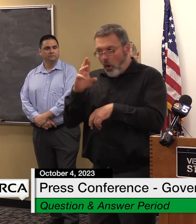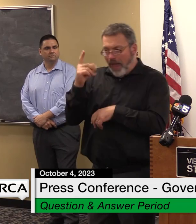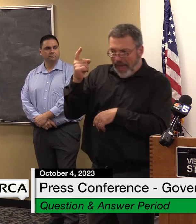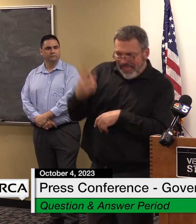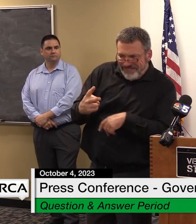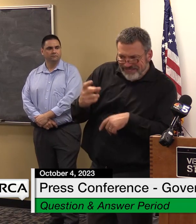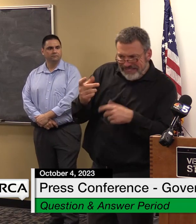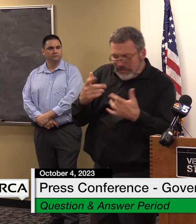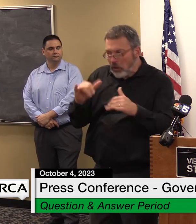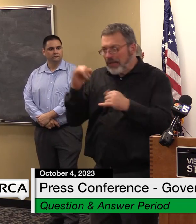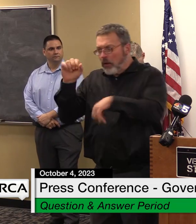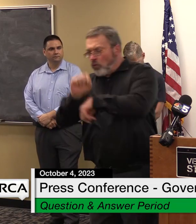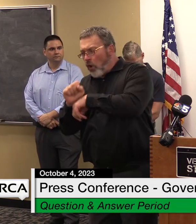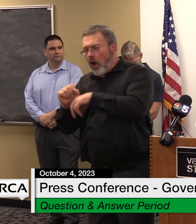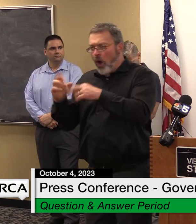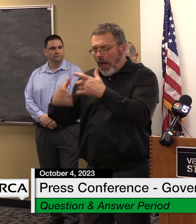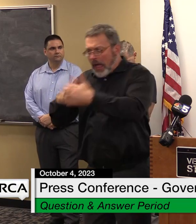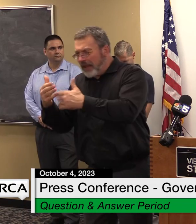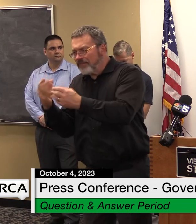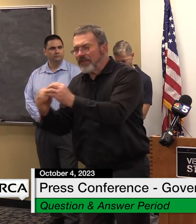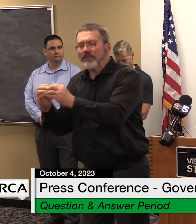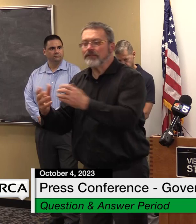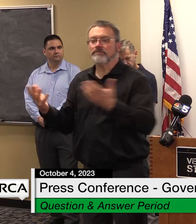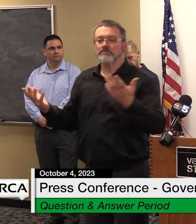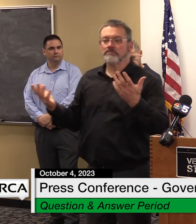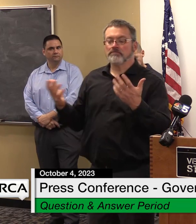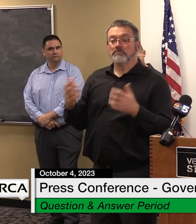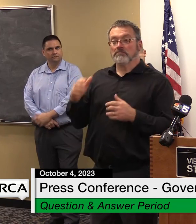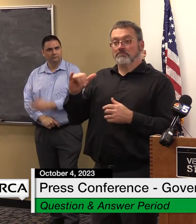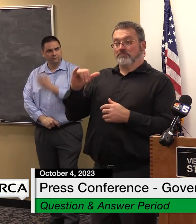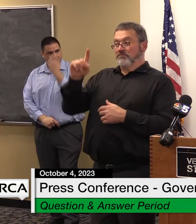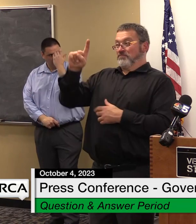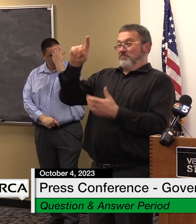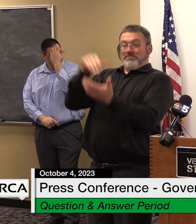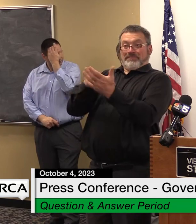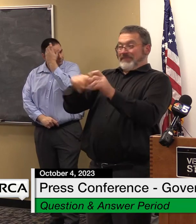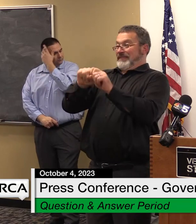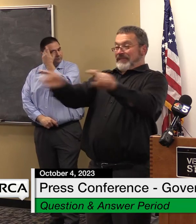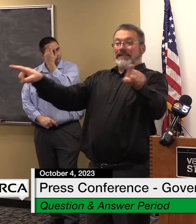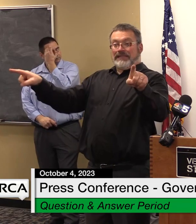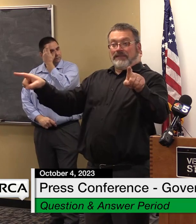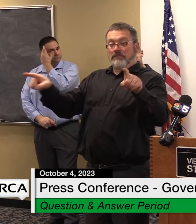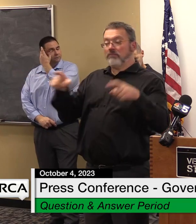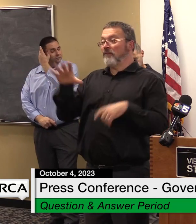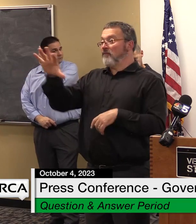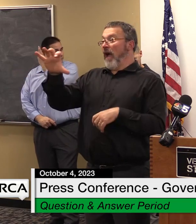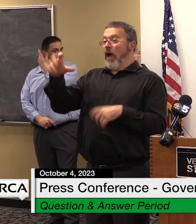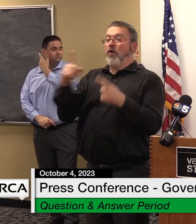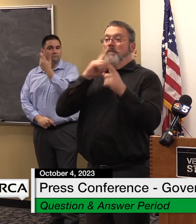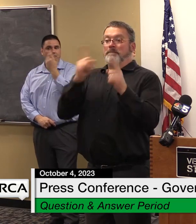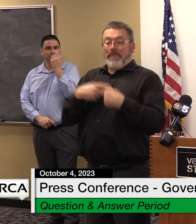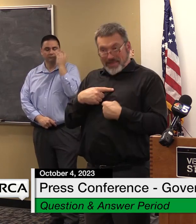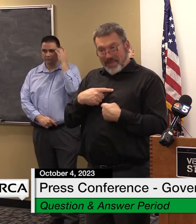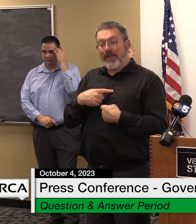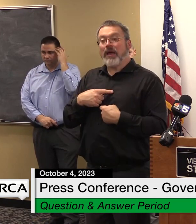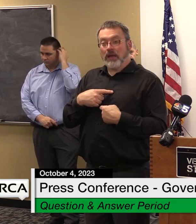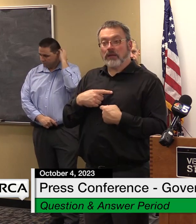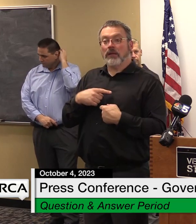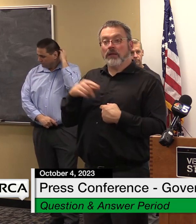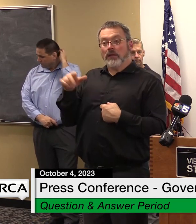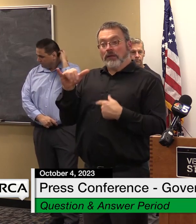have 500. So we had 1,000 we put out, 500 responded, and then half of